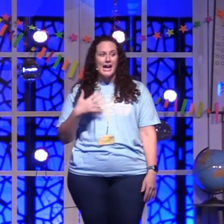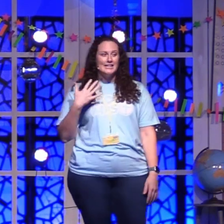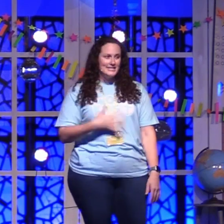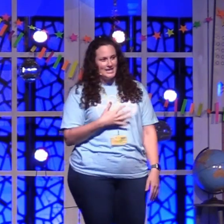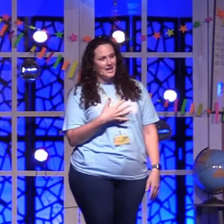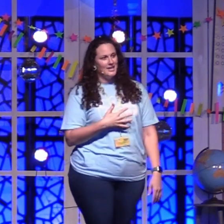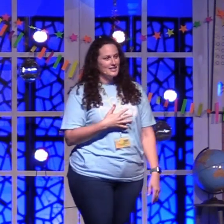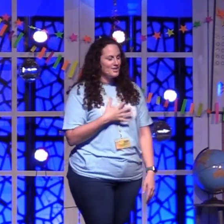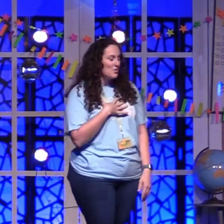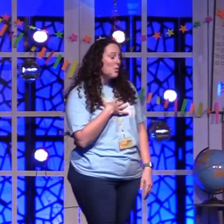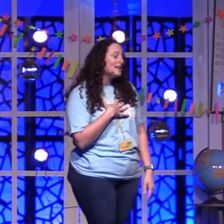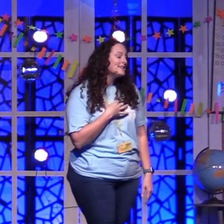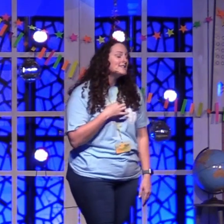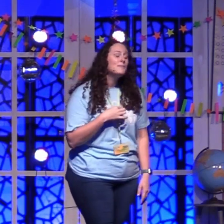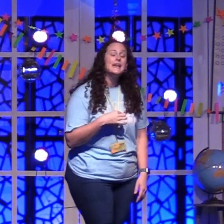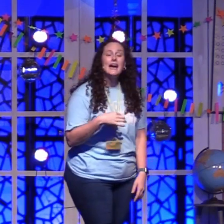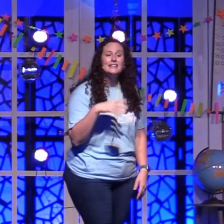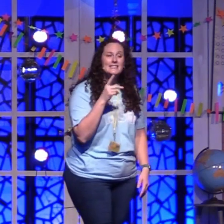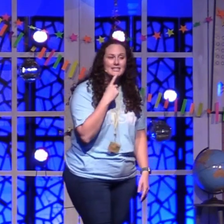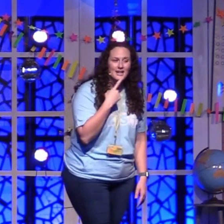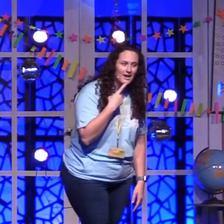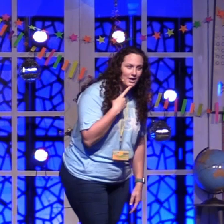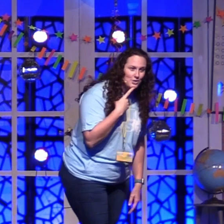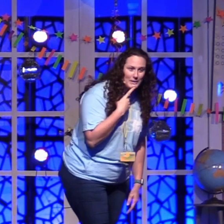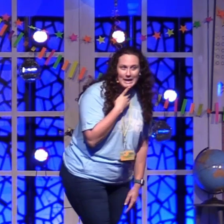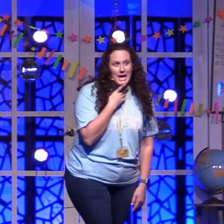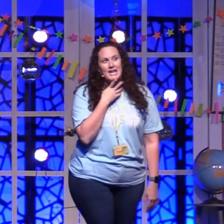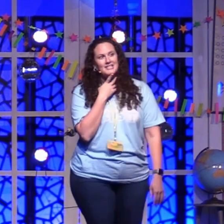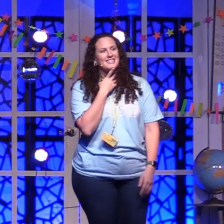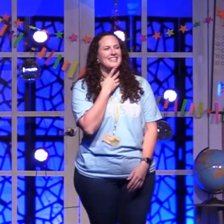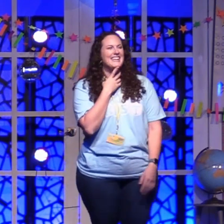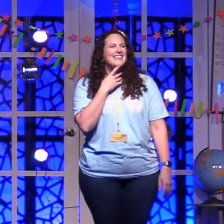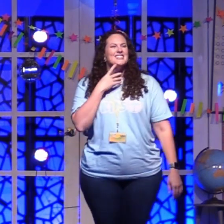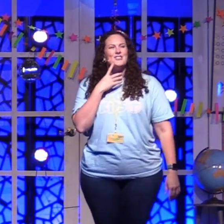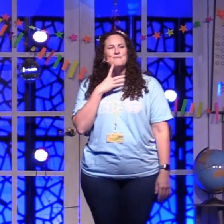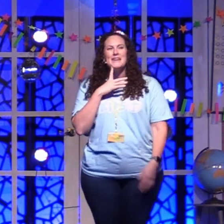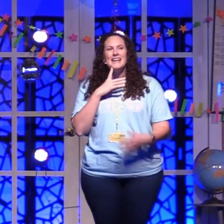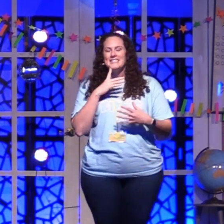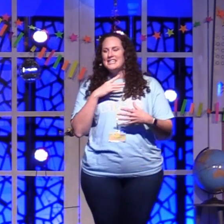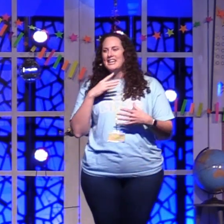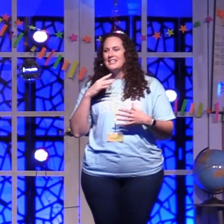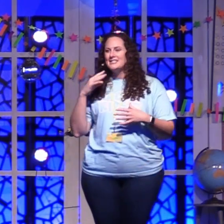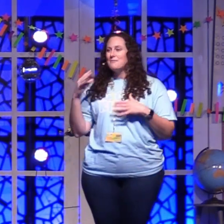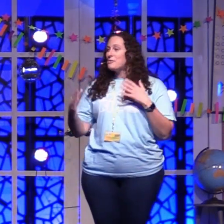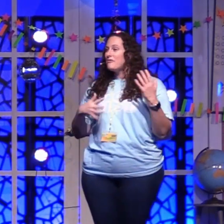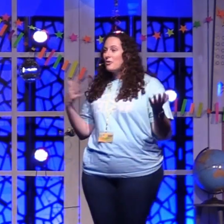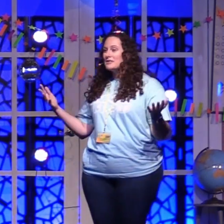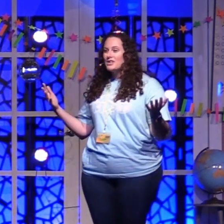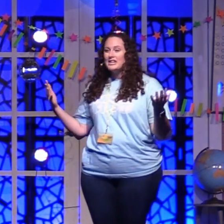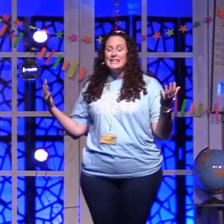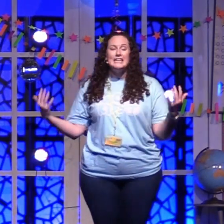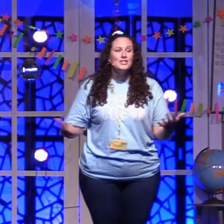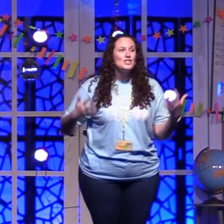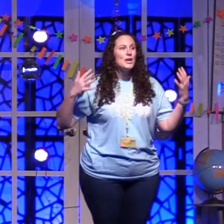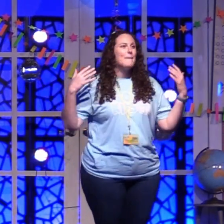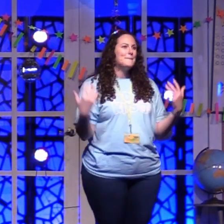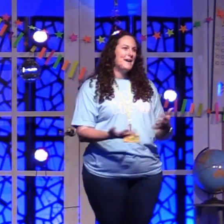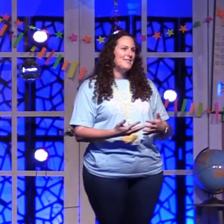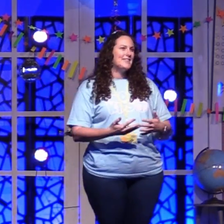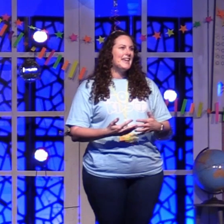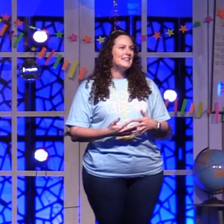big idea. So what is the big idea, you might ask? So the big idea is something we focus on